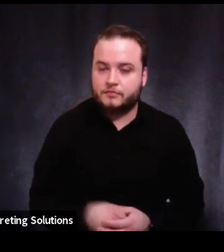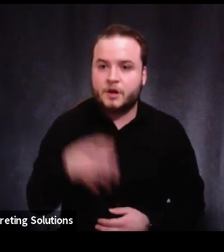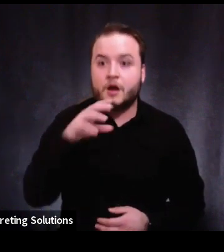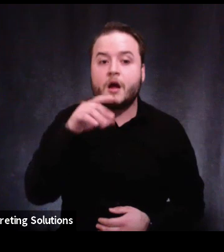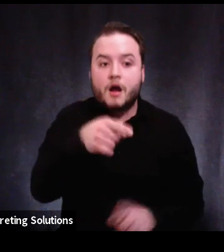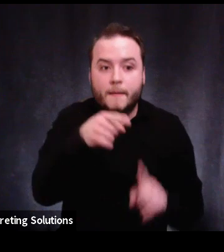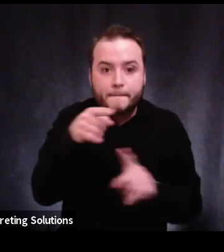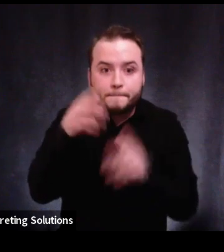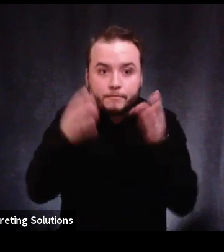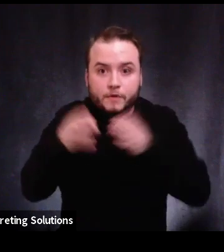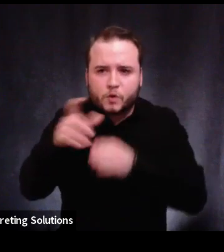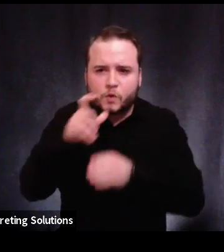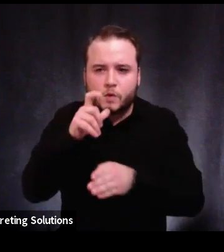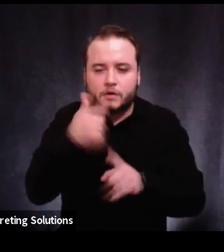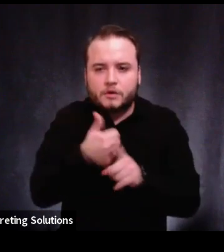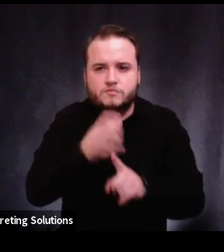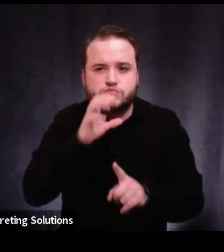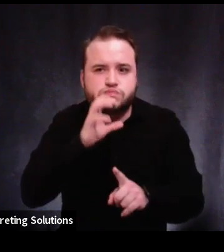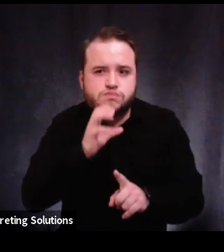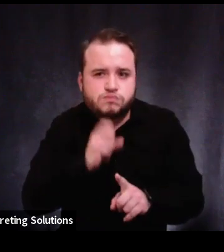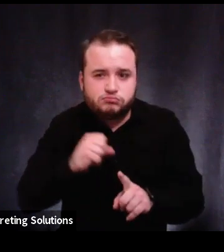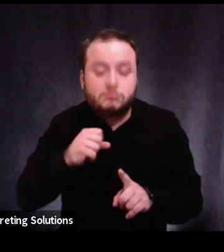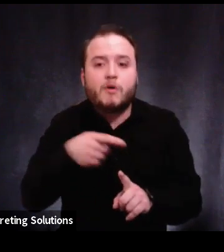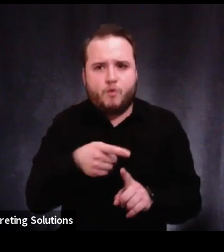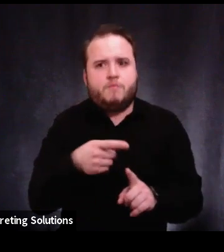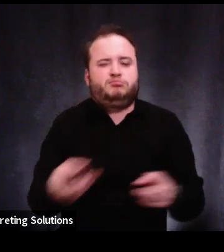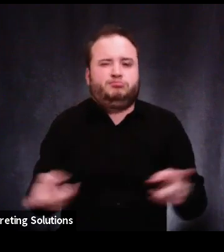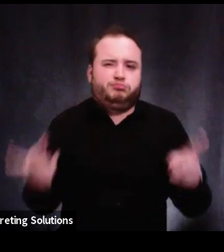appropriate ICU capacity